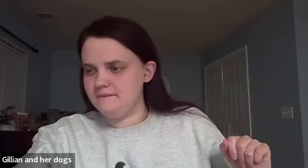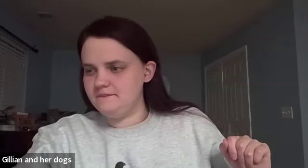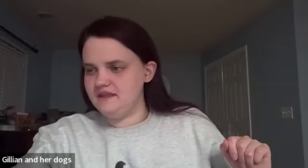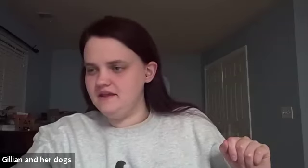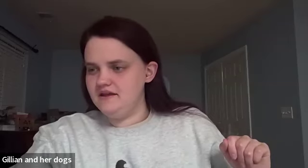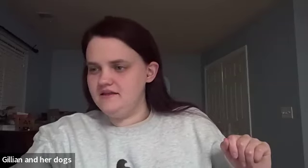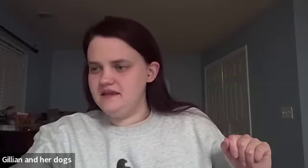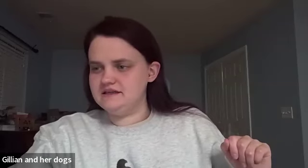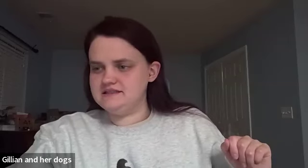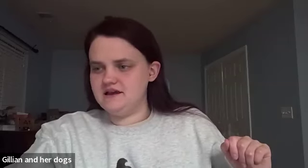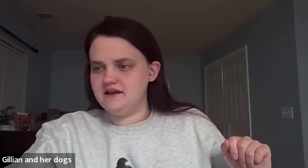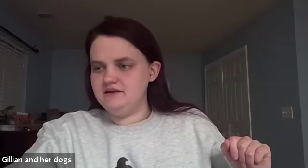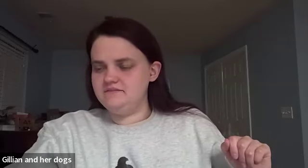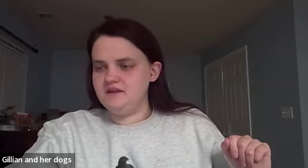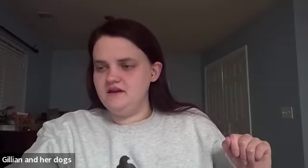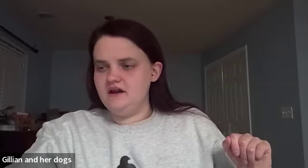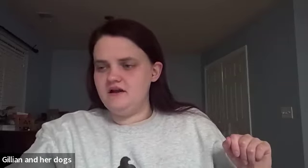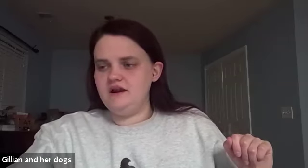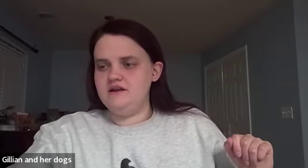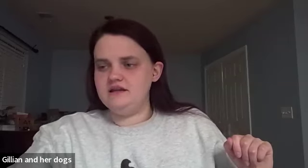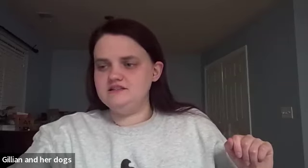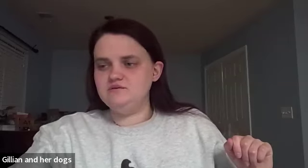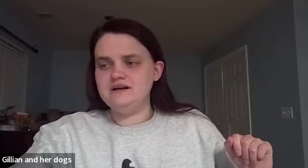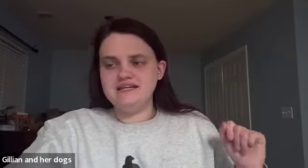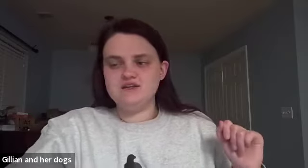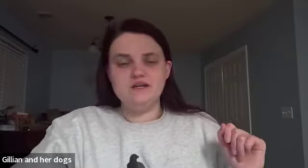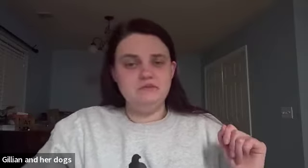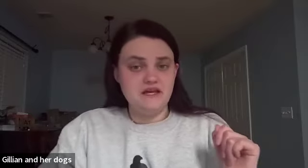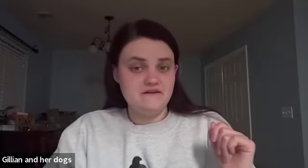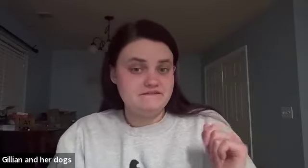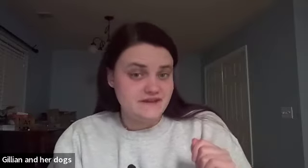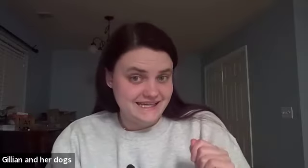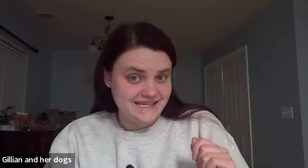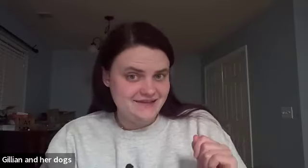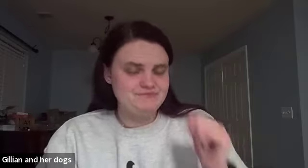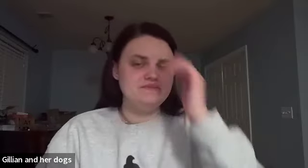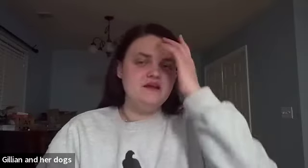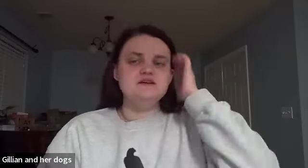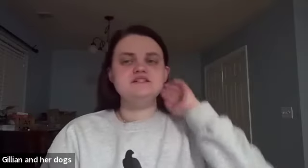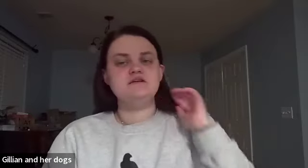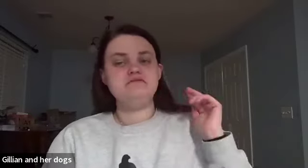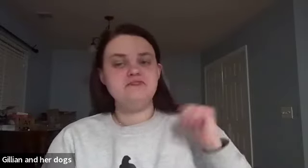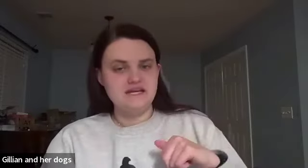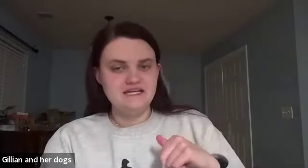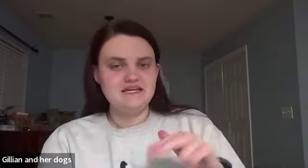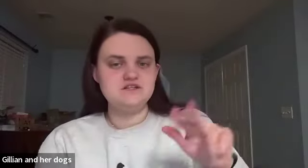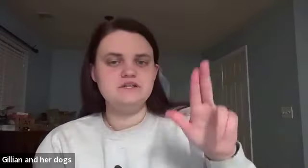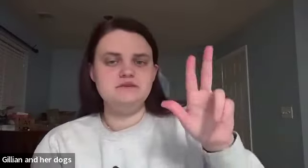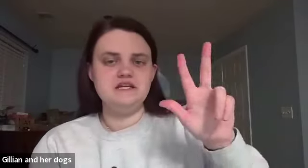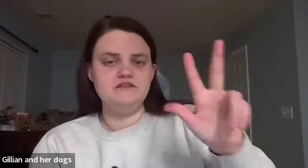Okay. Next side. All right. Our next one is going to be funny. So funny is going to be